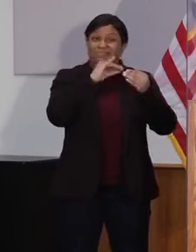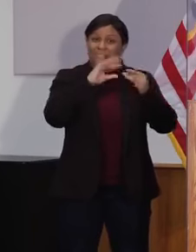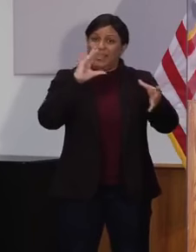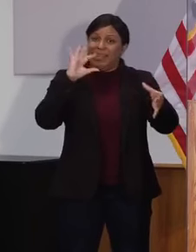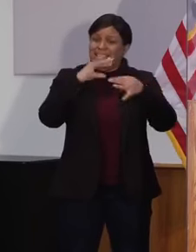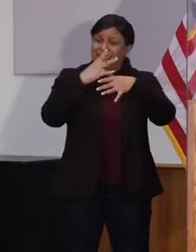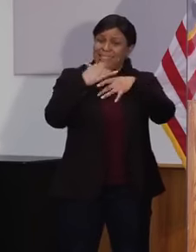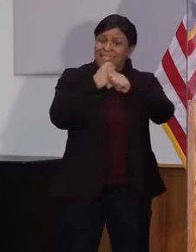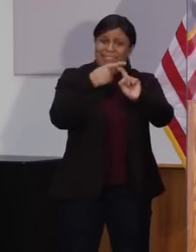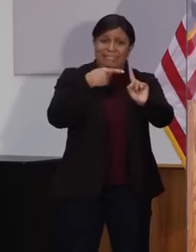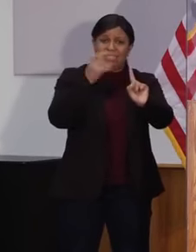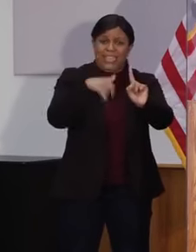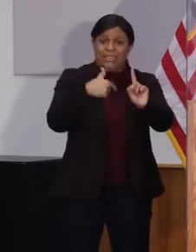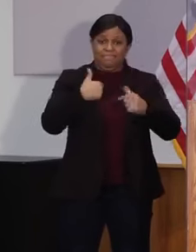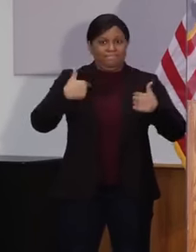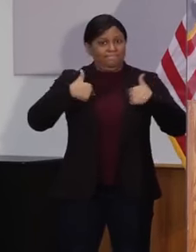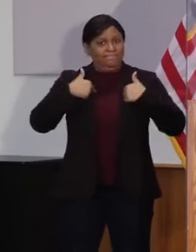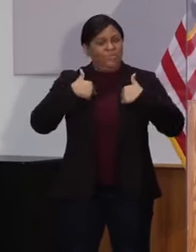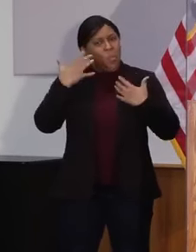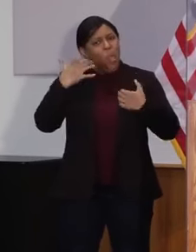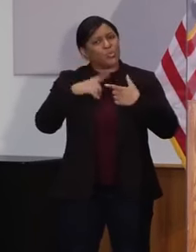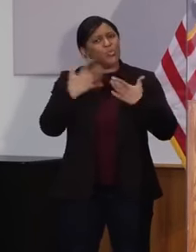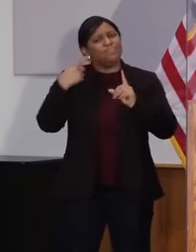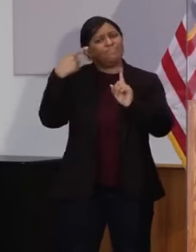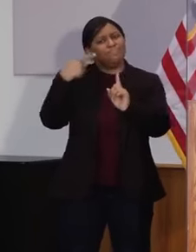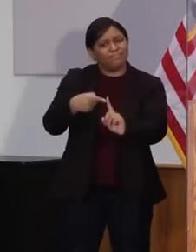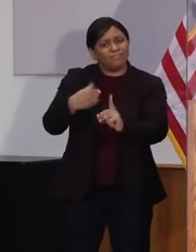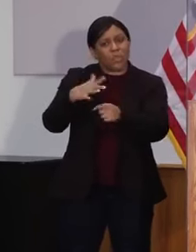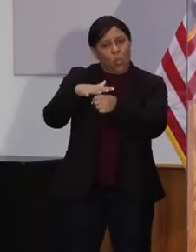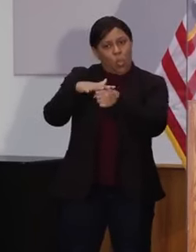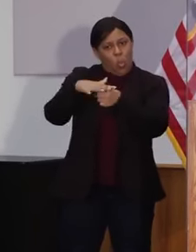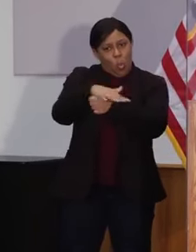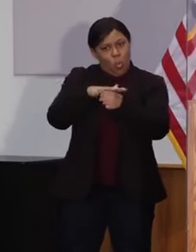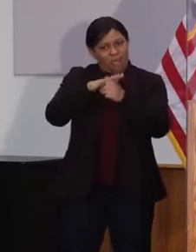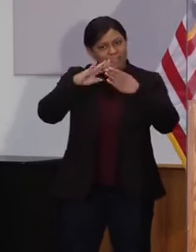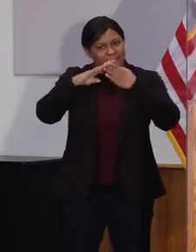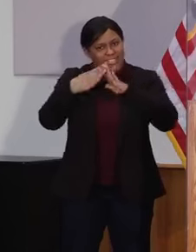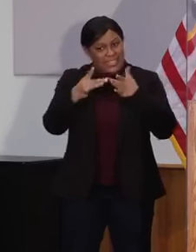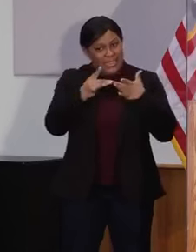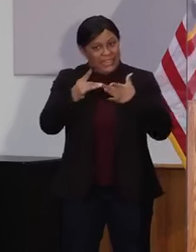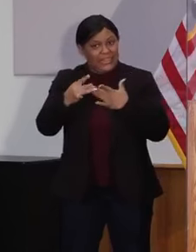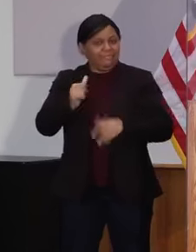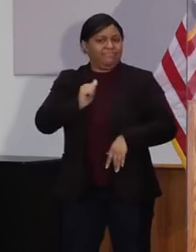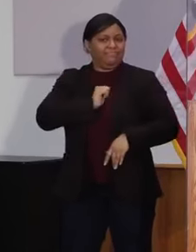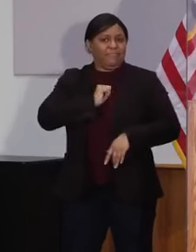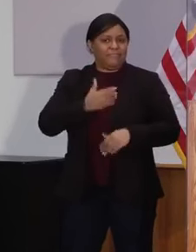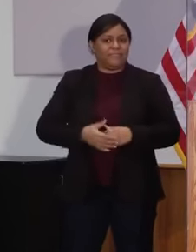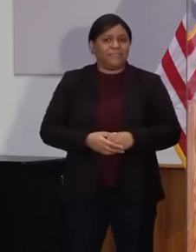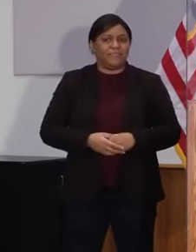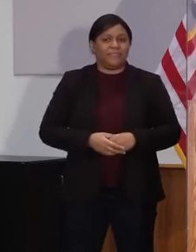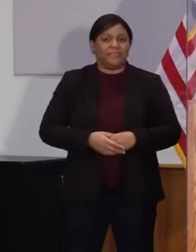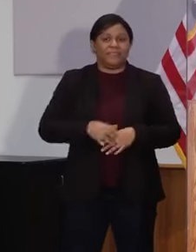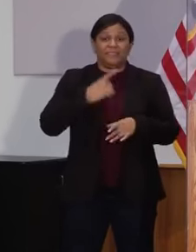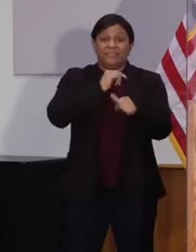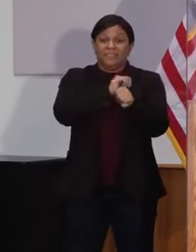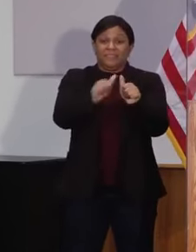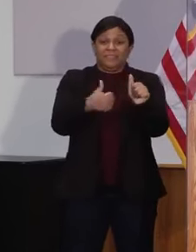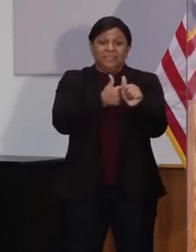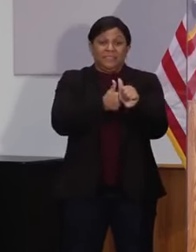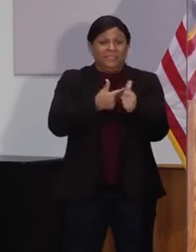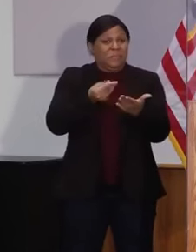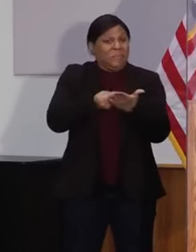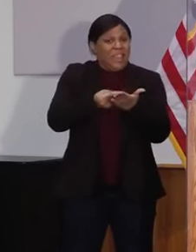but I wanted to speak just from the aspect of a local city leader. Mutual aid is a major asset in my city,